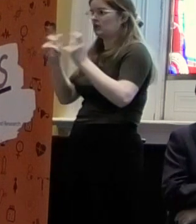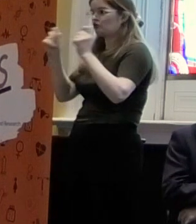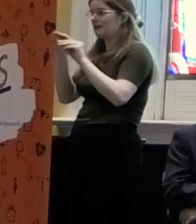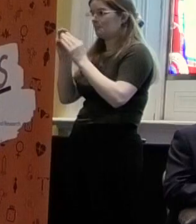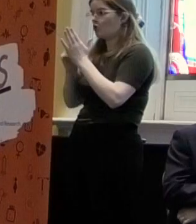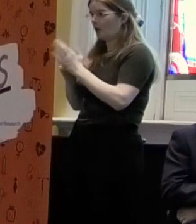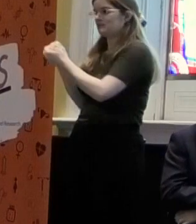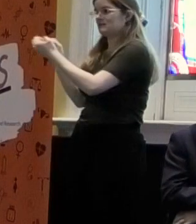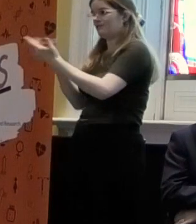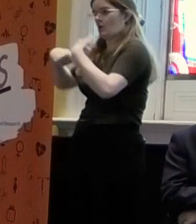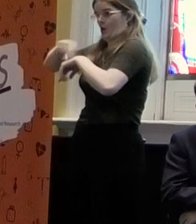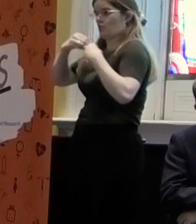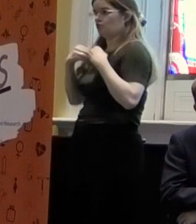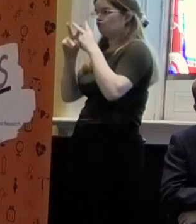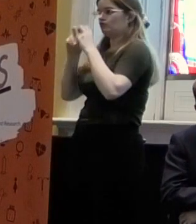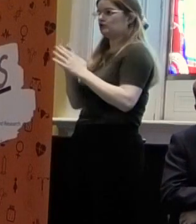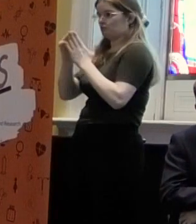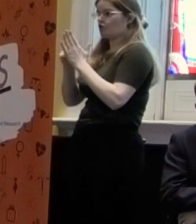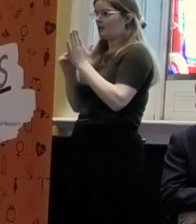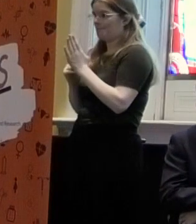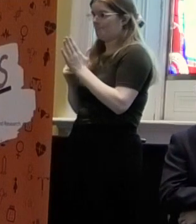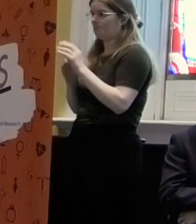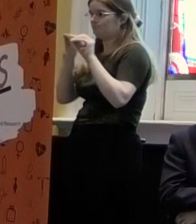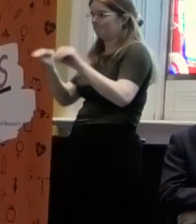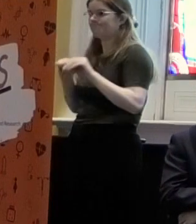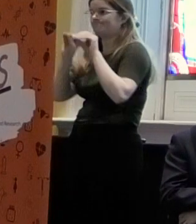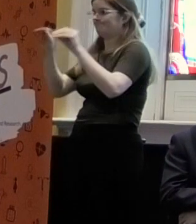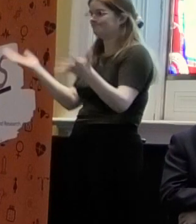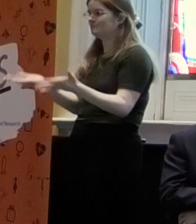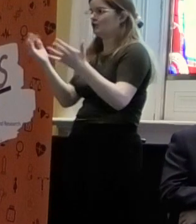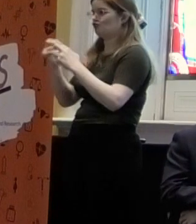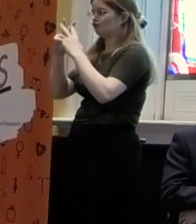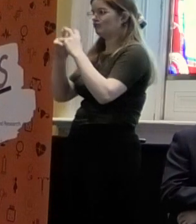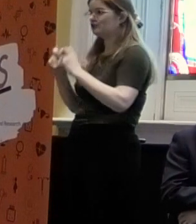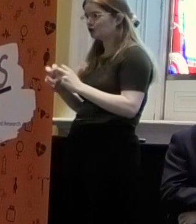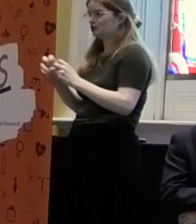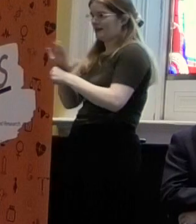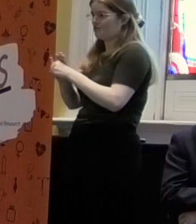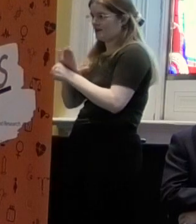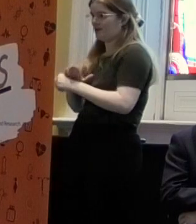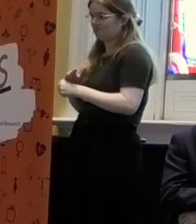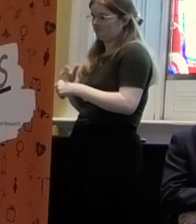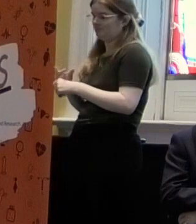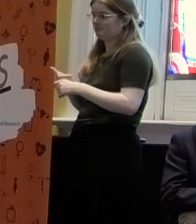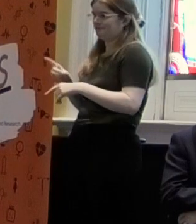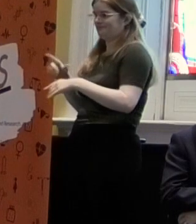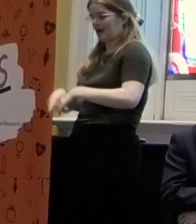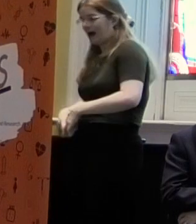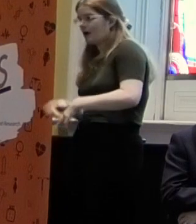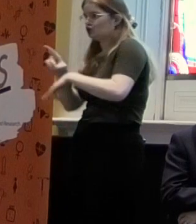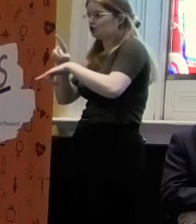our research programs as well, and try and push forward a research agenda in obstetrics and gynecology.